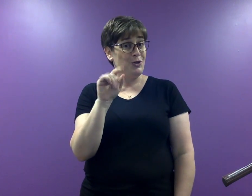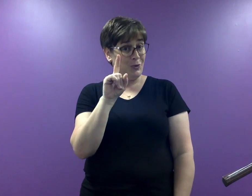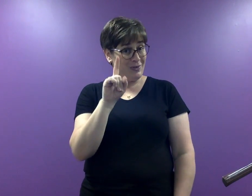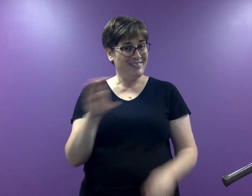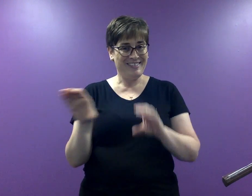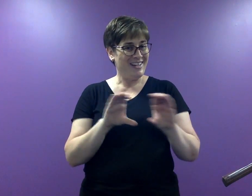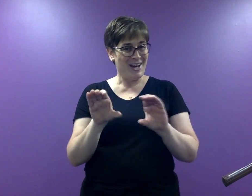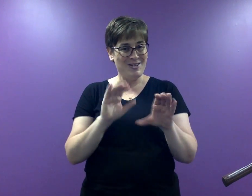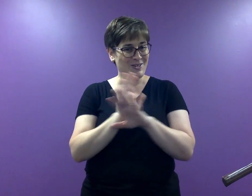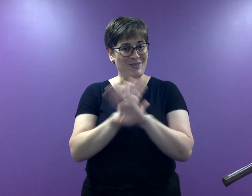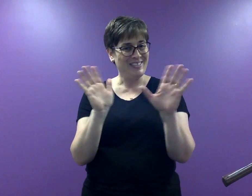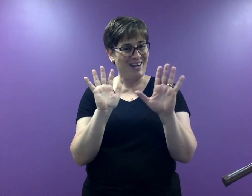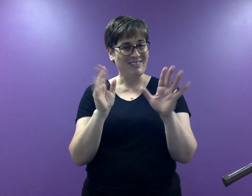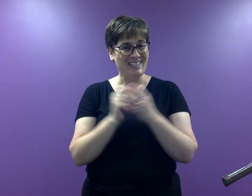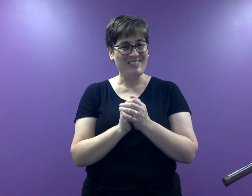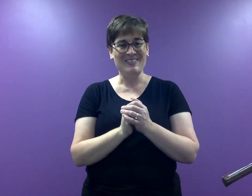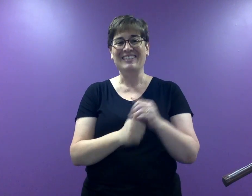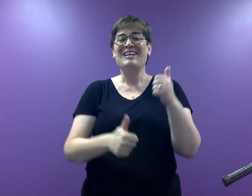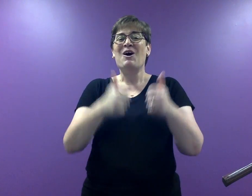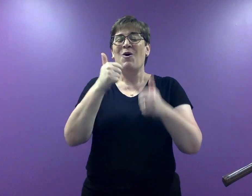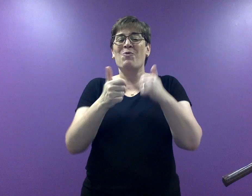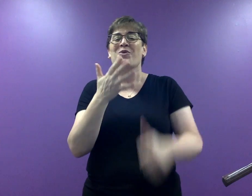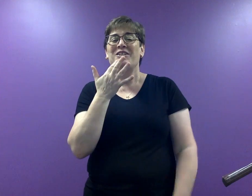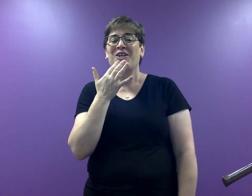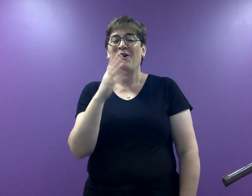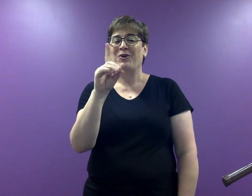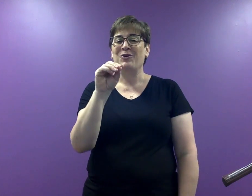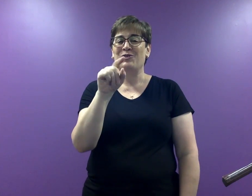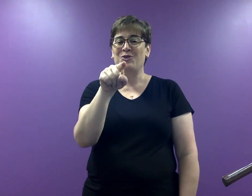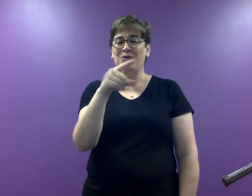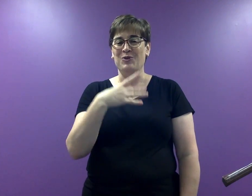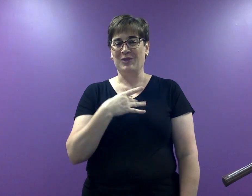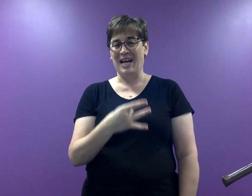do, not do, see I was going to do it. Which color do you like?